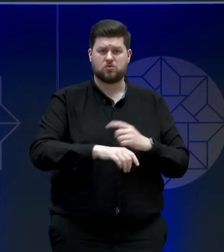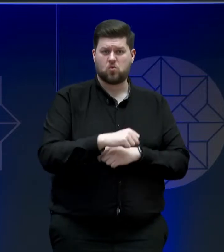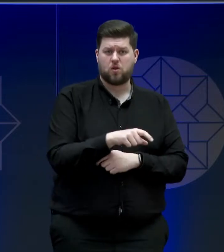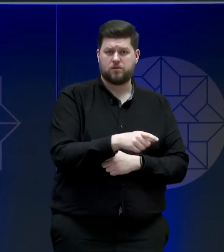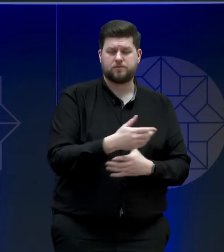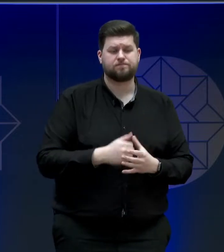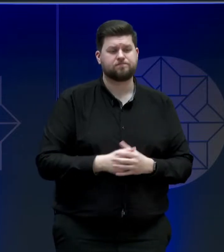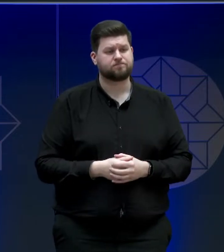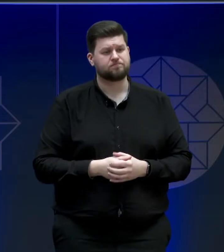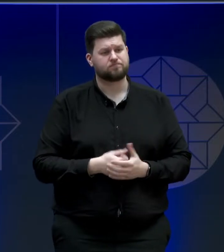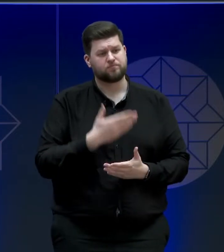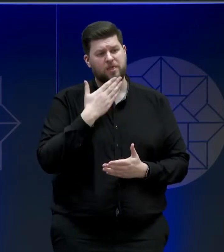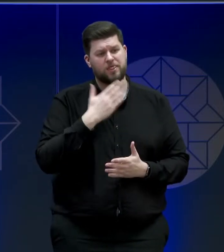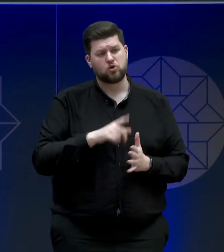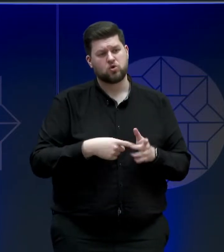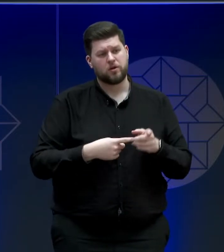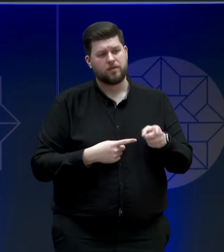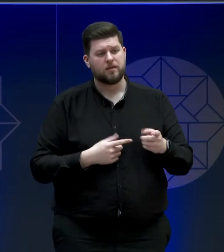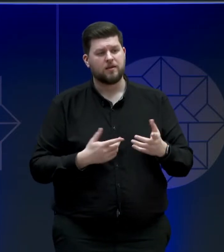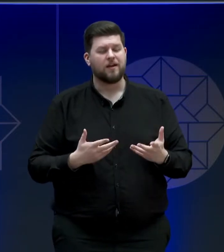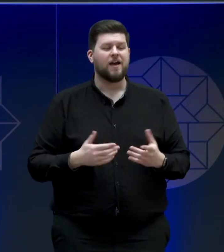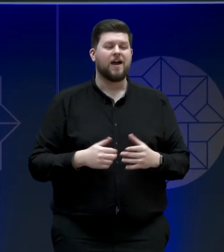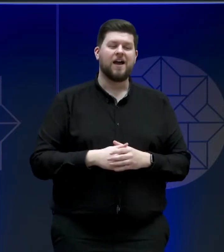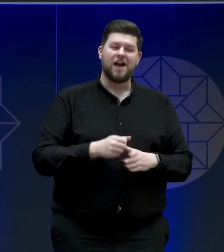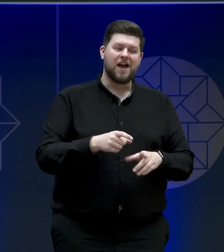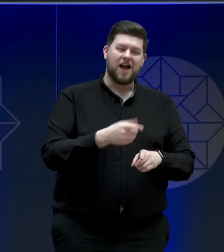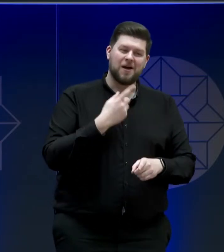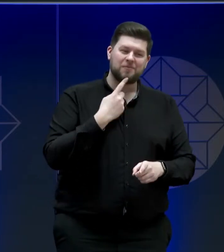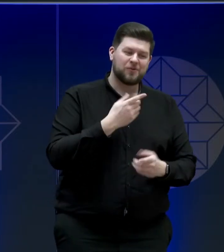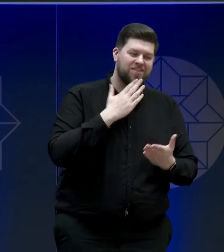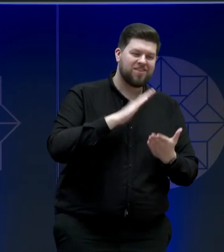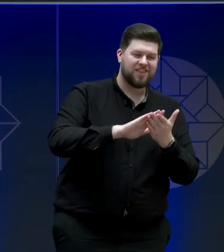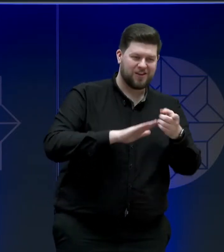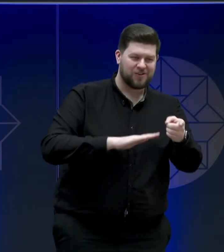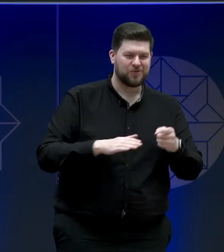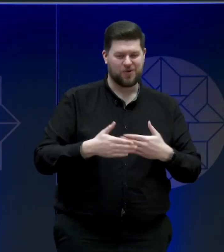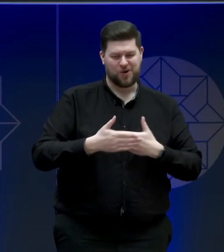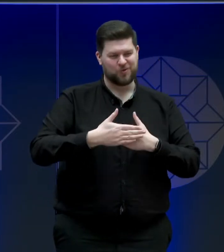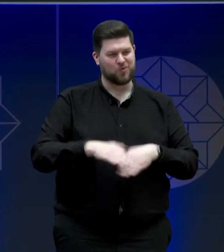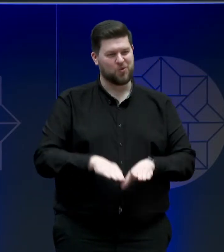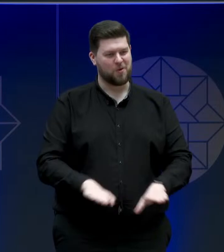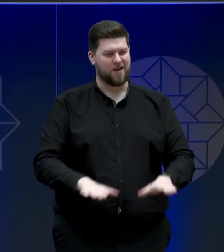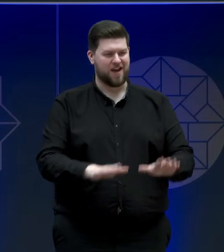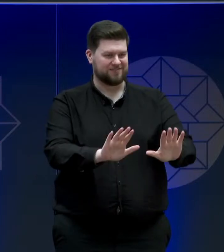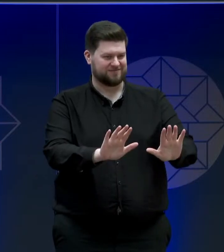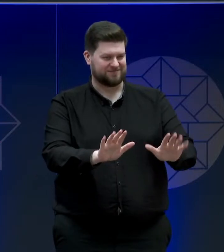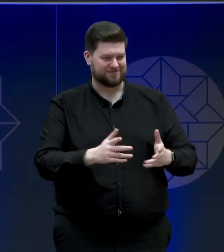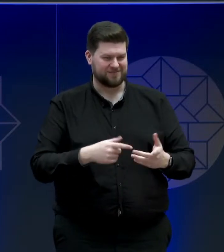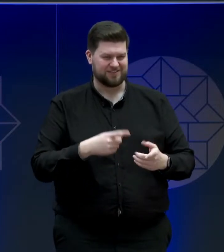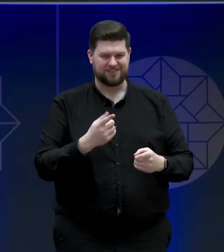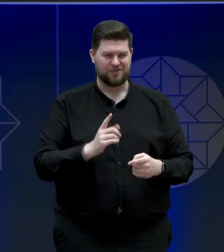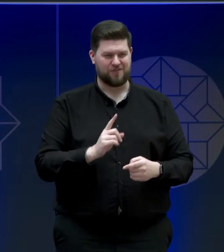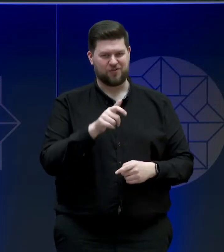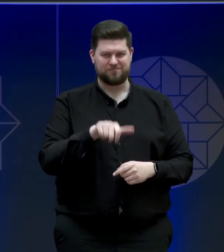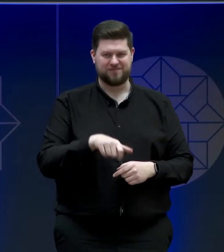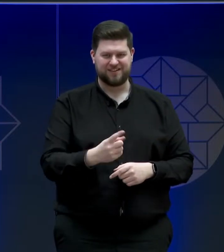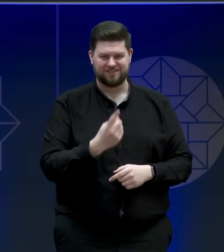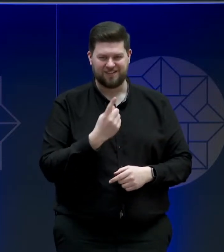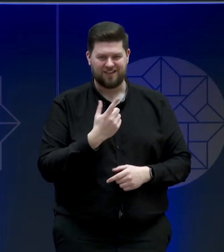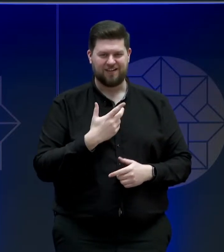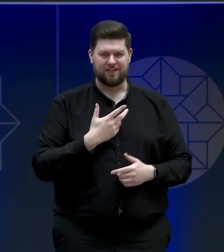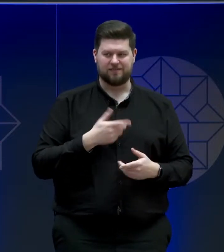thank you, Jonathan. Rather than describe you as the doormat or the ring bell or the front gate, the garden